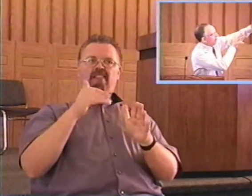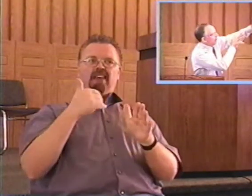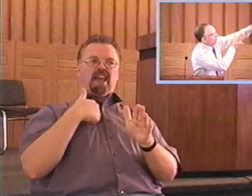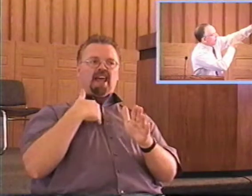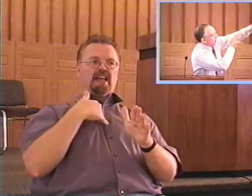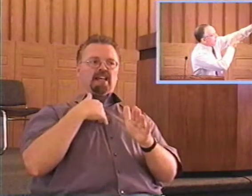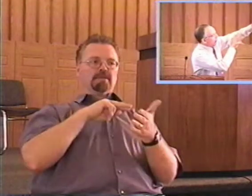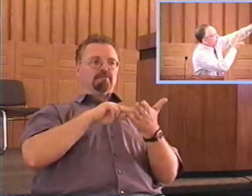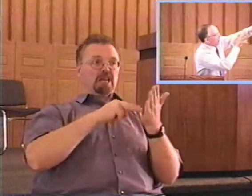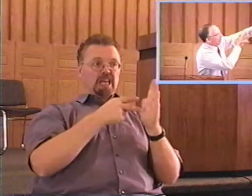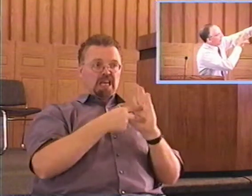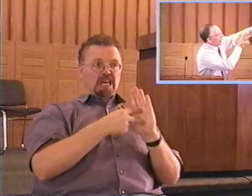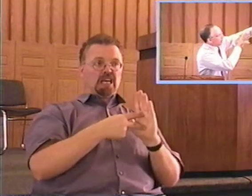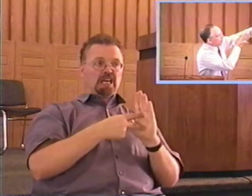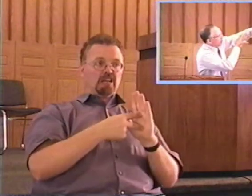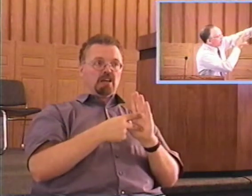meaning